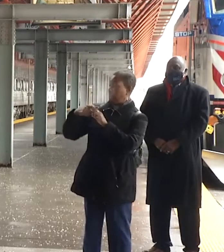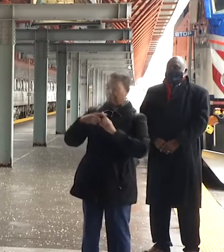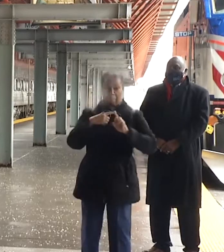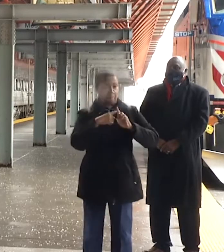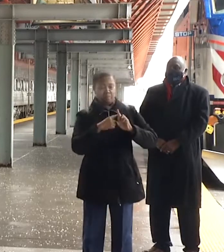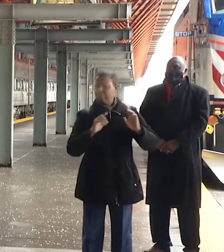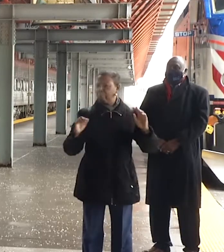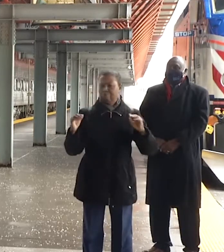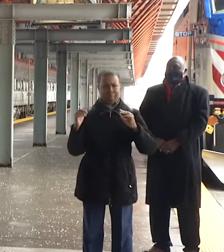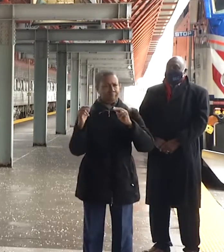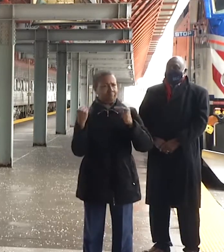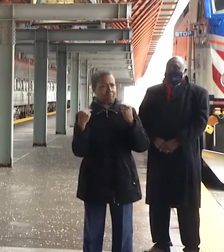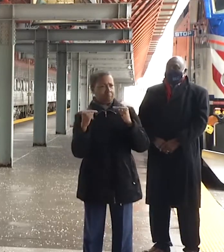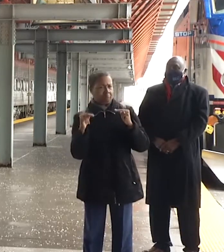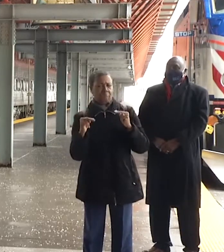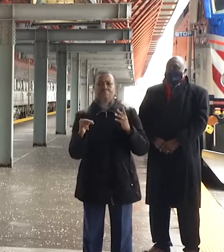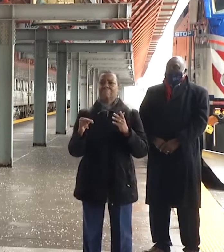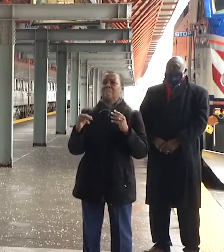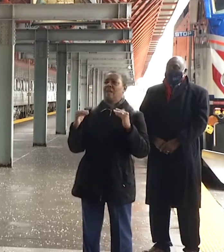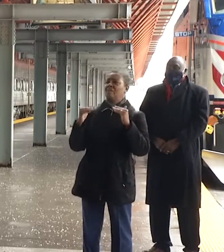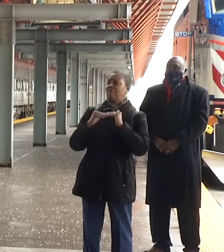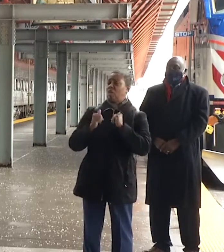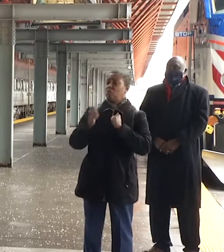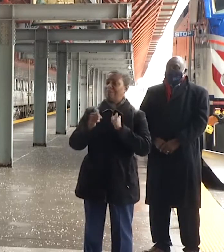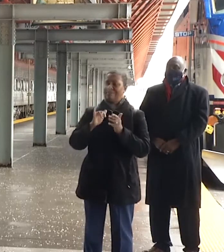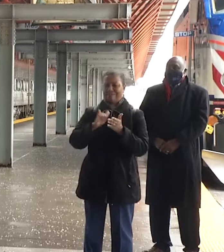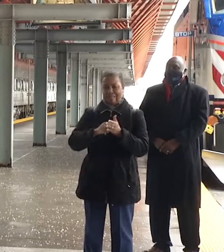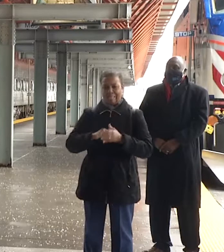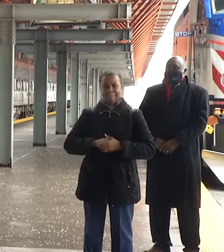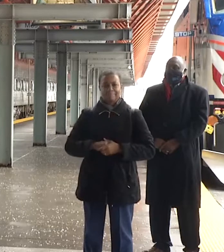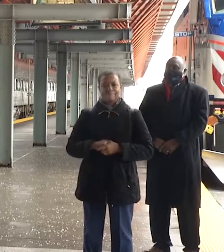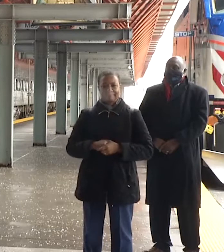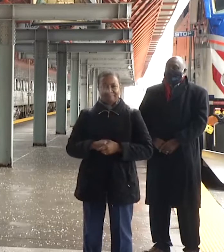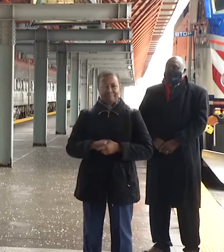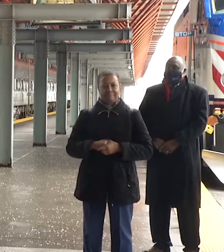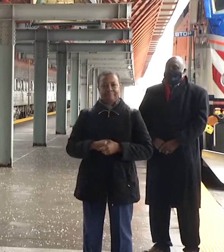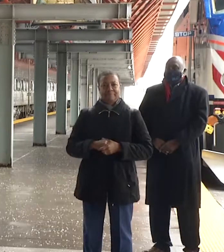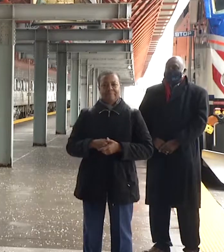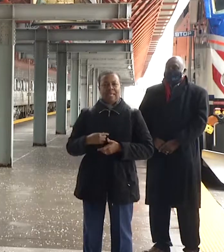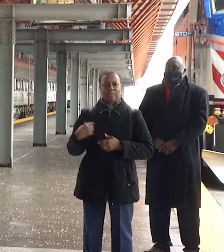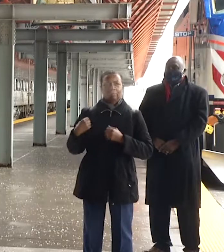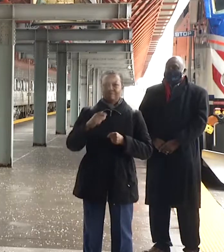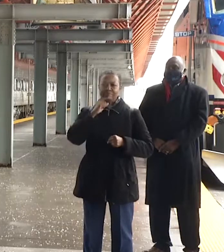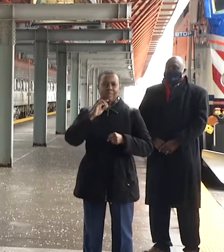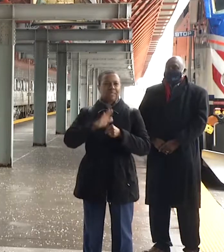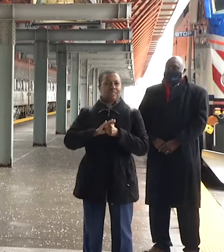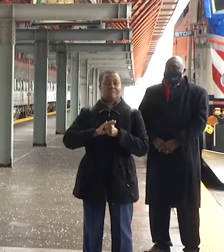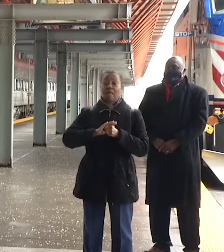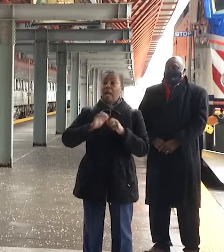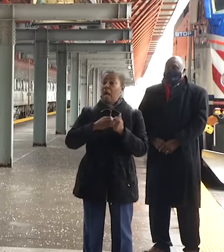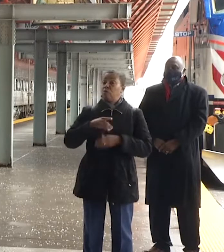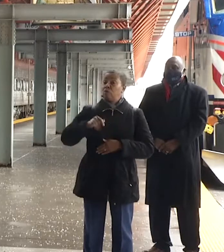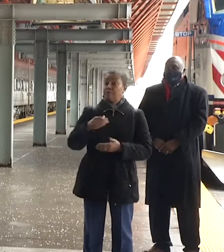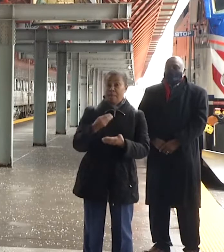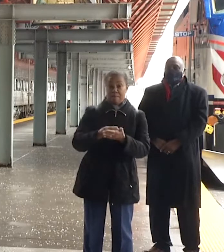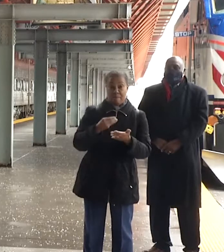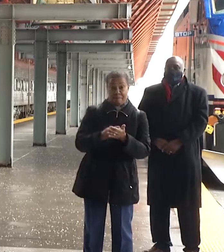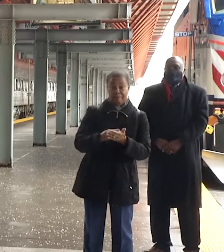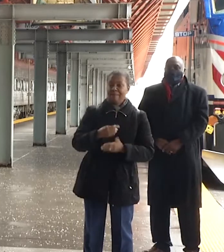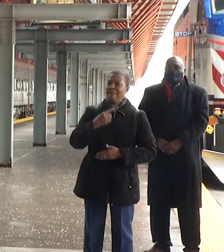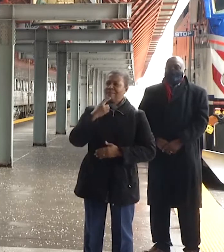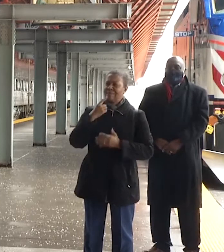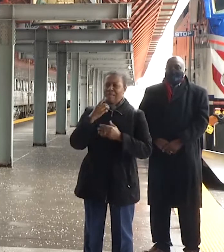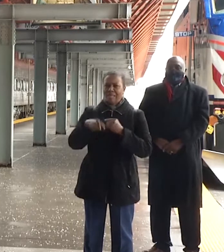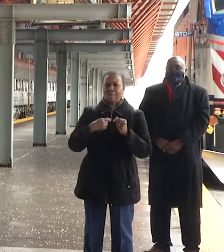and equitable. Fair transit is just that. I'm a firm believer that how your money is spent says a